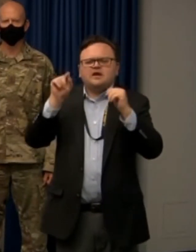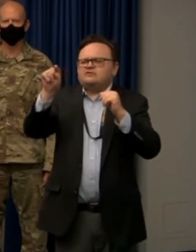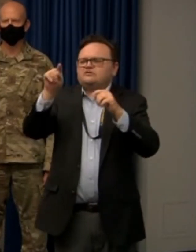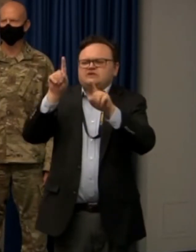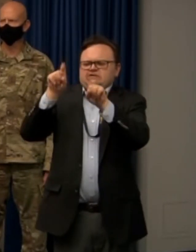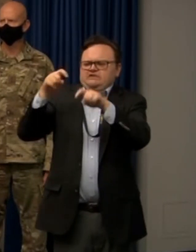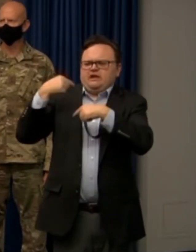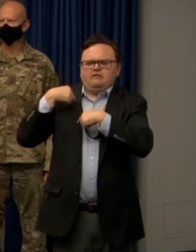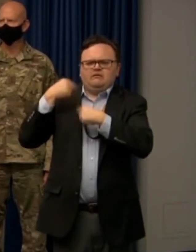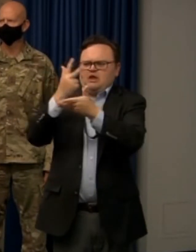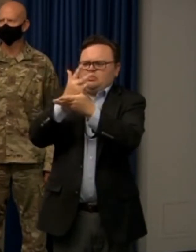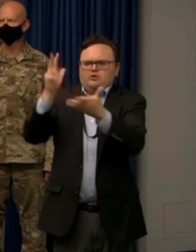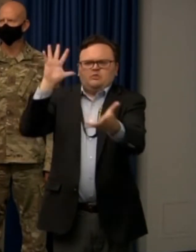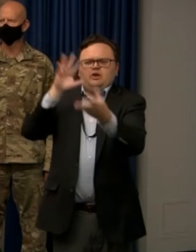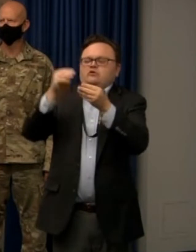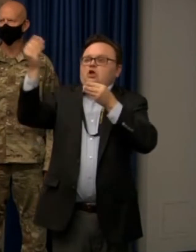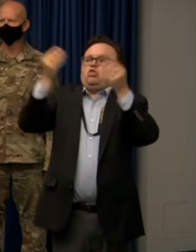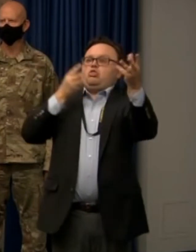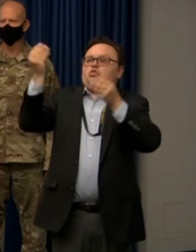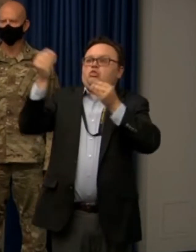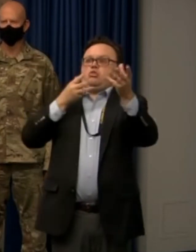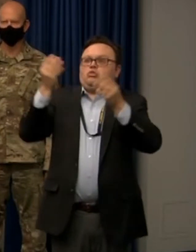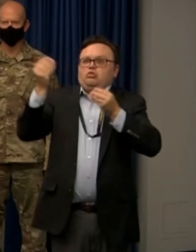been accumulating over weeks and weeks.